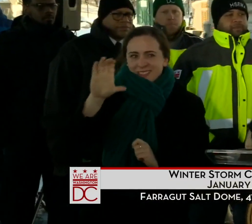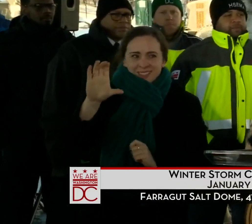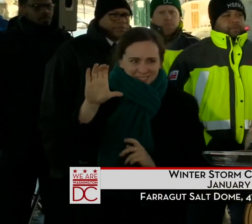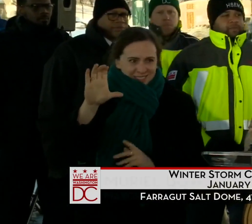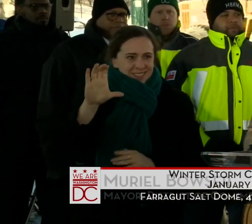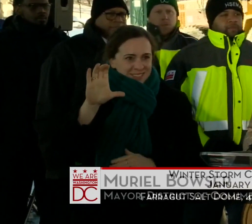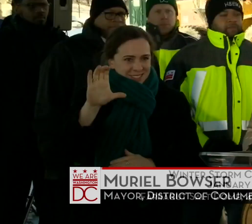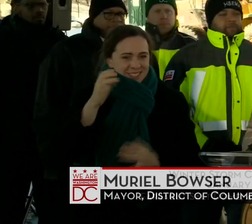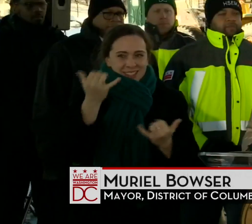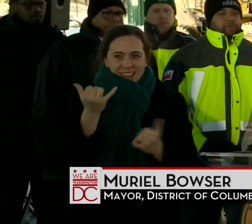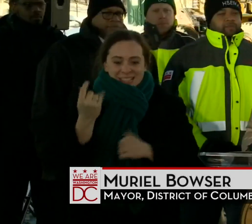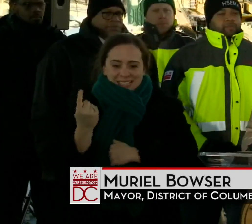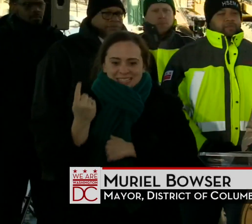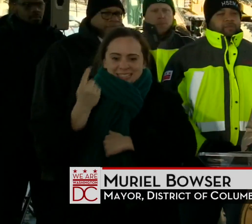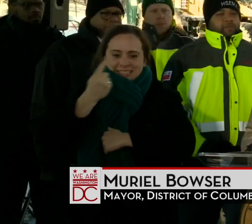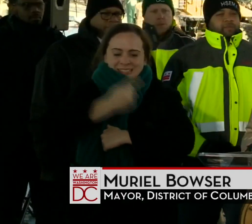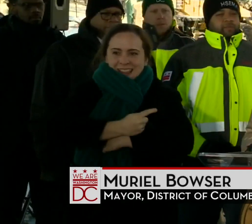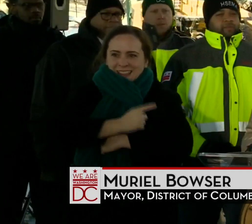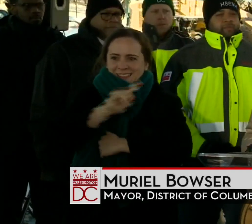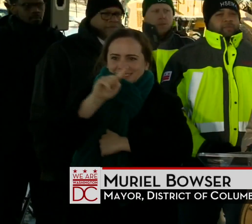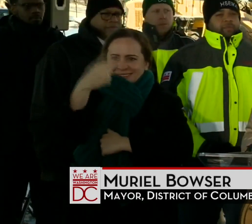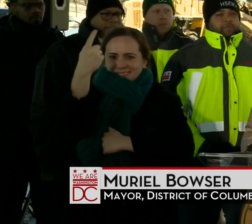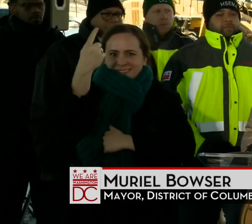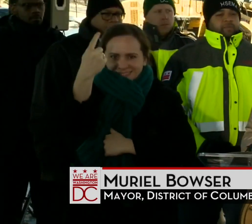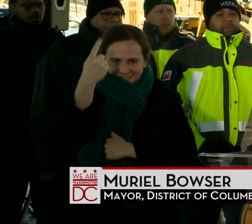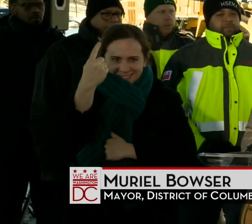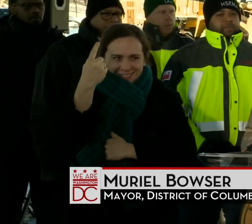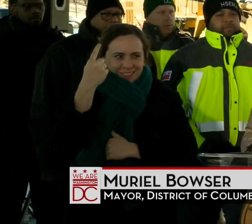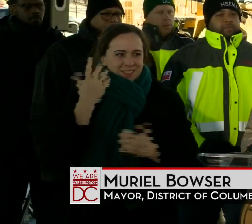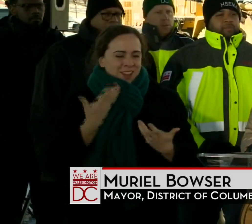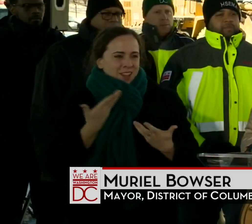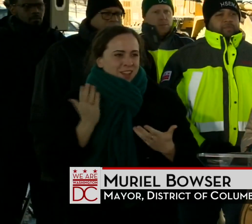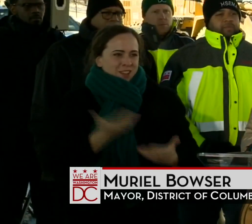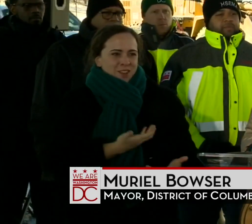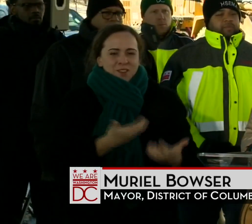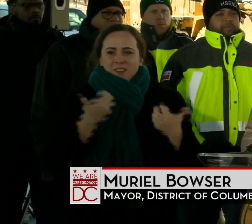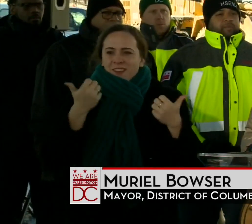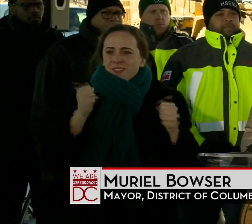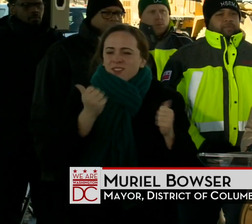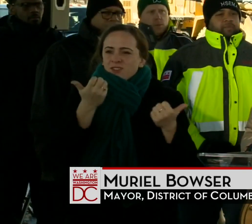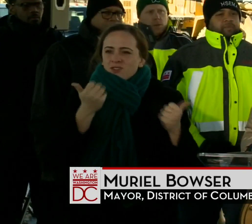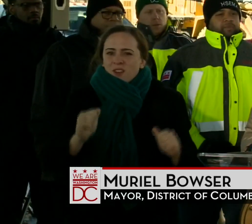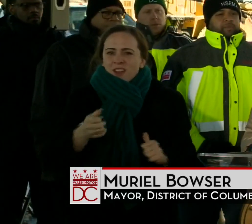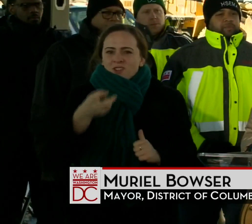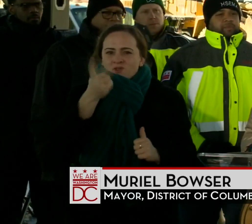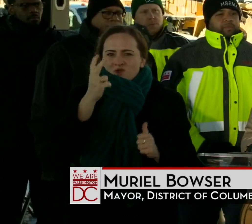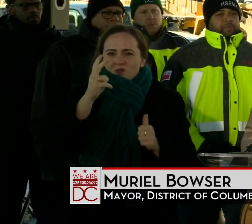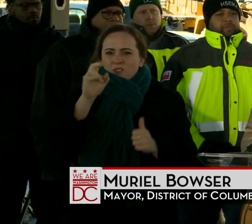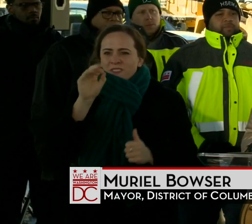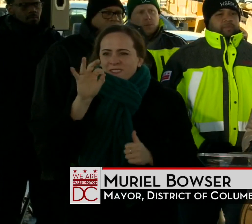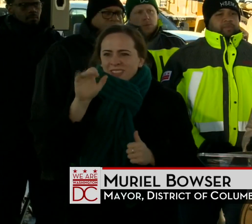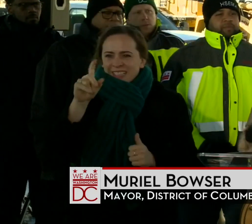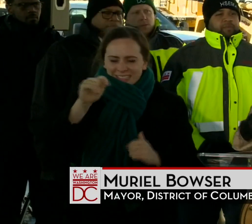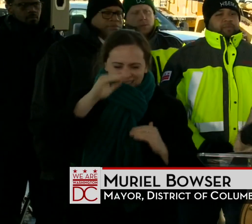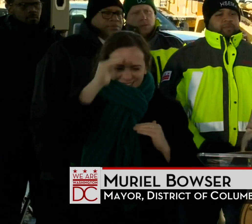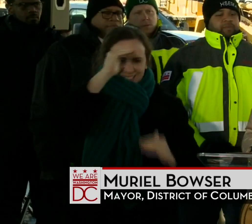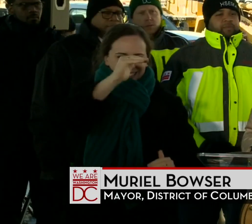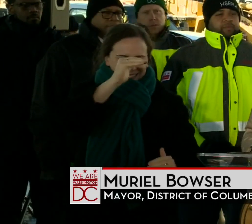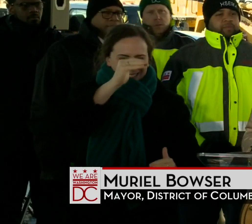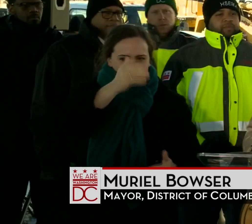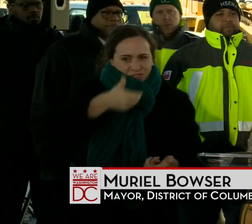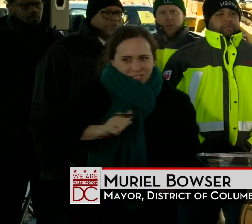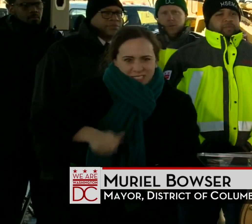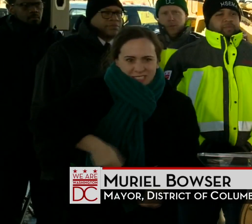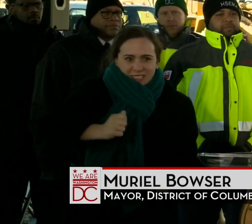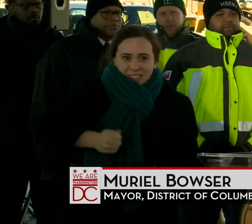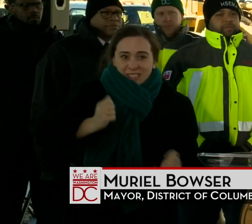And today is day one of our effort to dig out from 2 feet of snow. It isn't forecasted to go